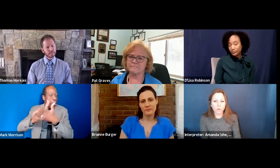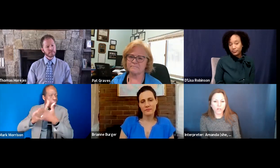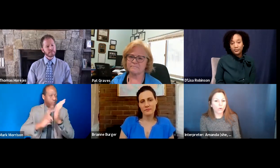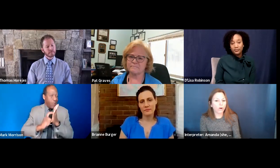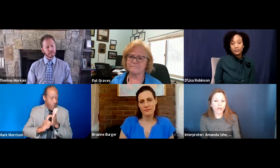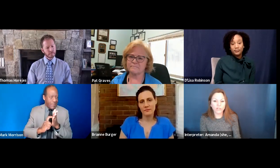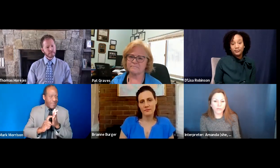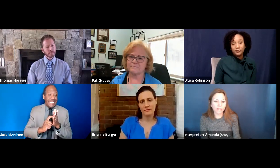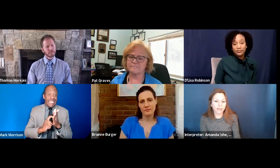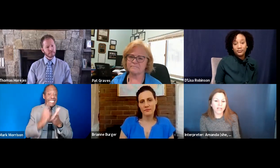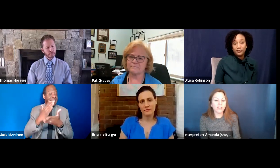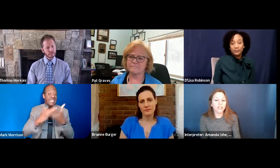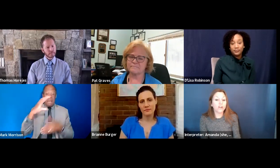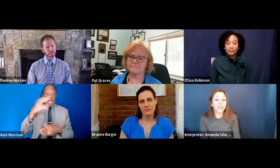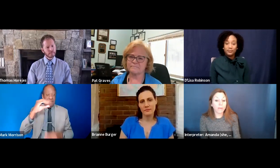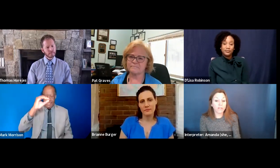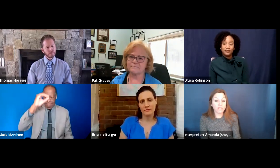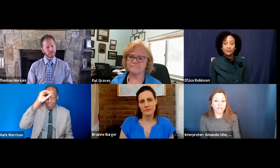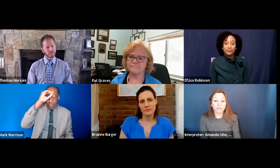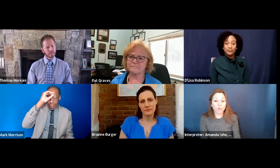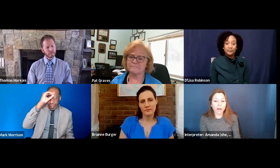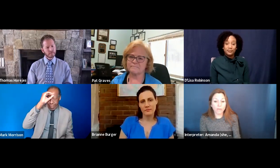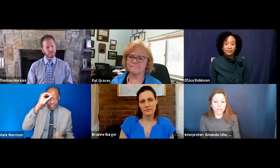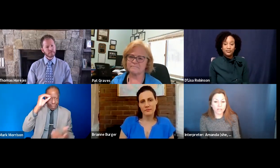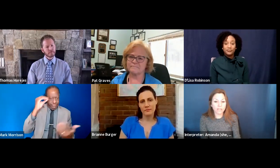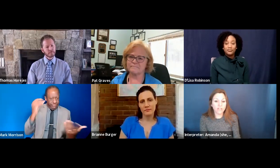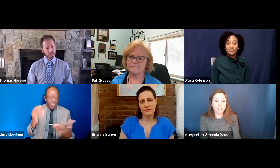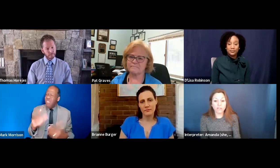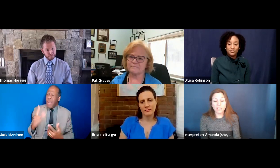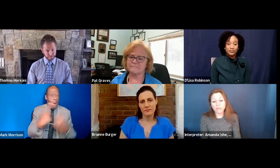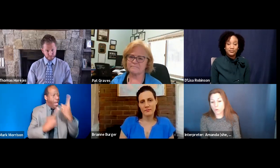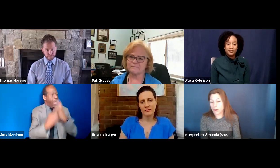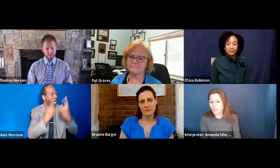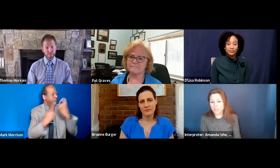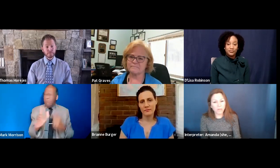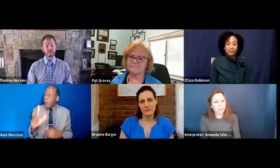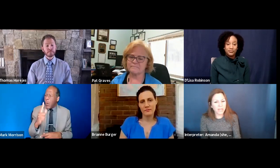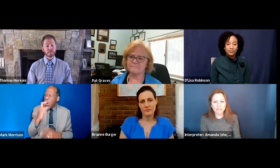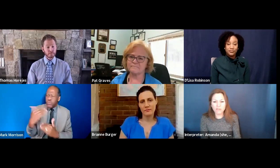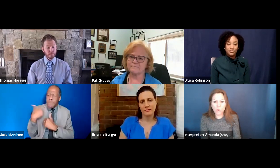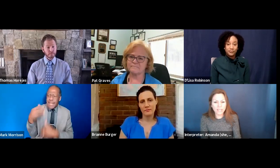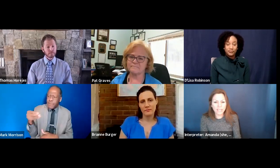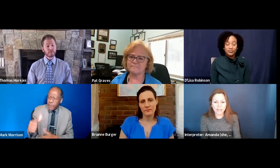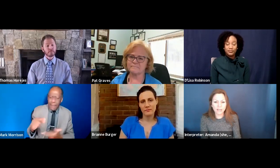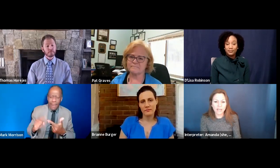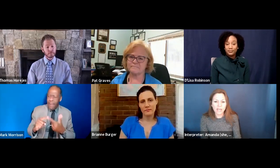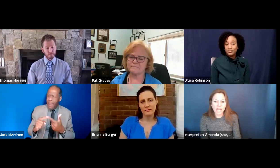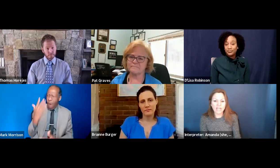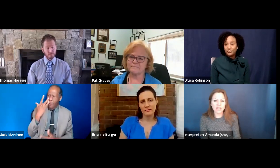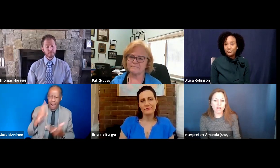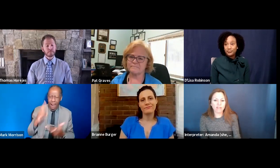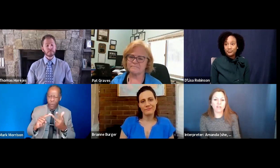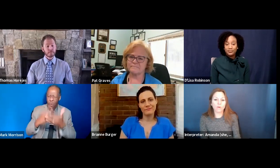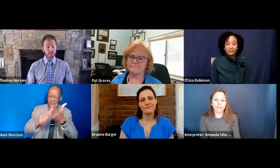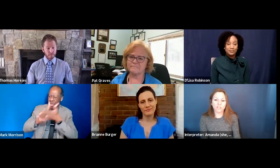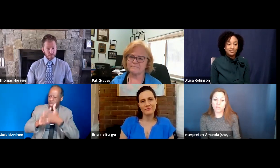is what you are already doing, learning about the different requirements and the different legal requirements. Some companies have no idea. And then